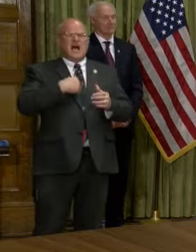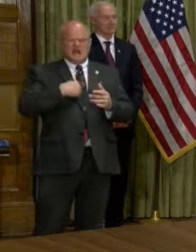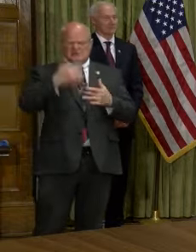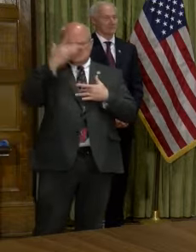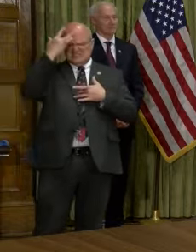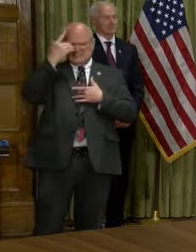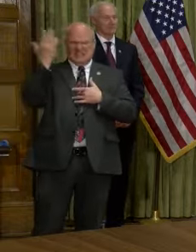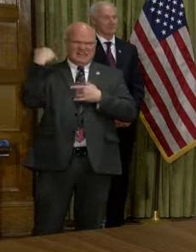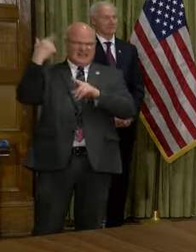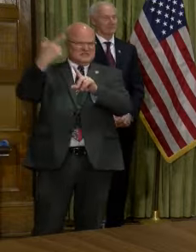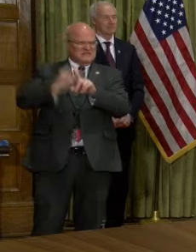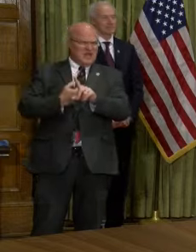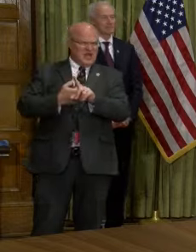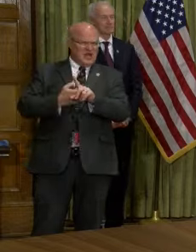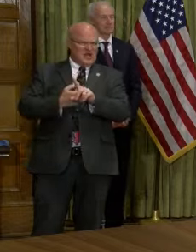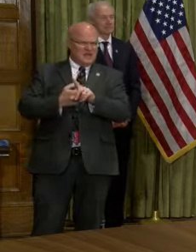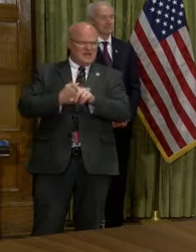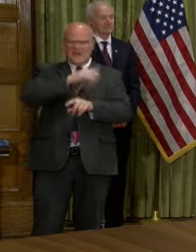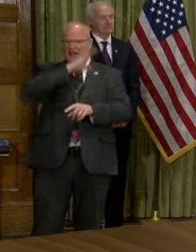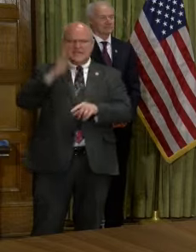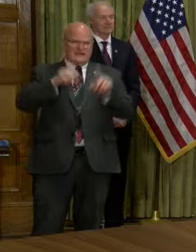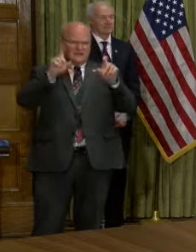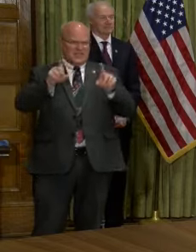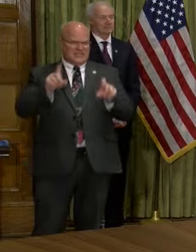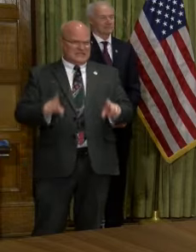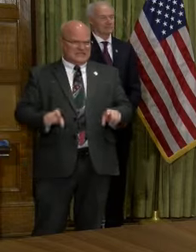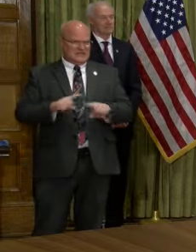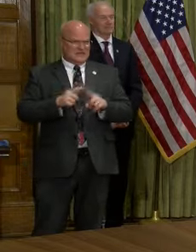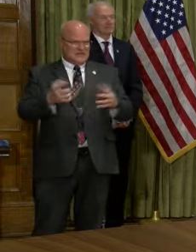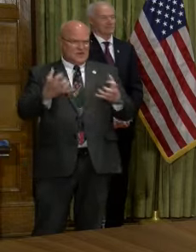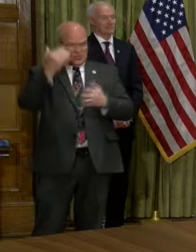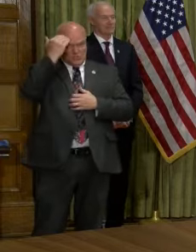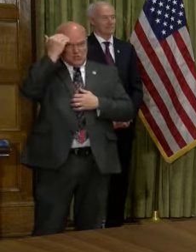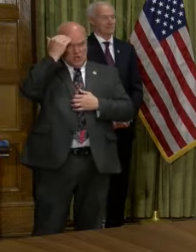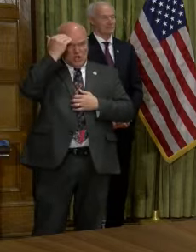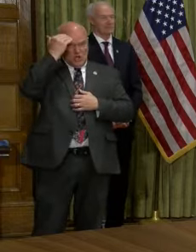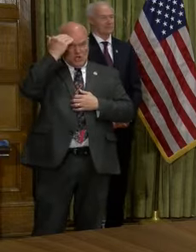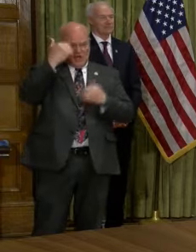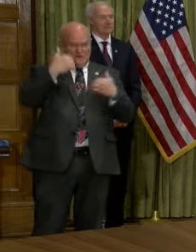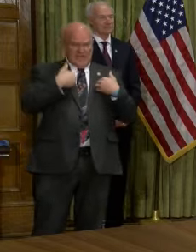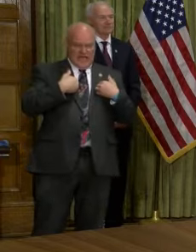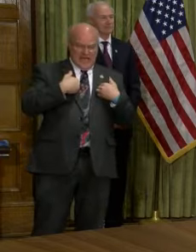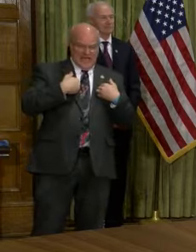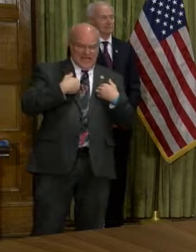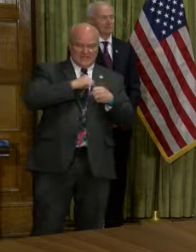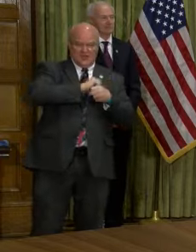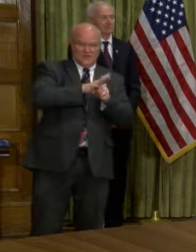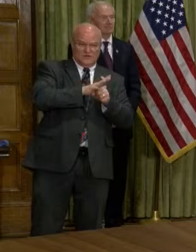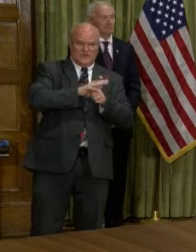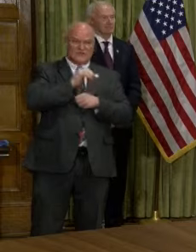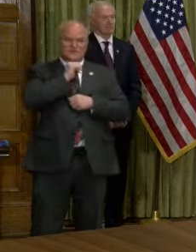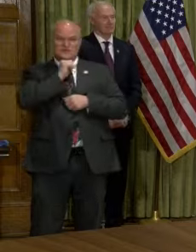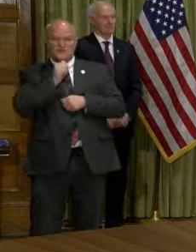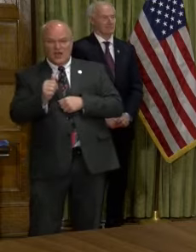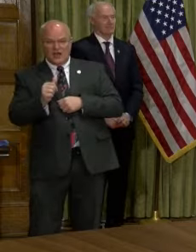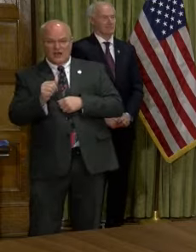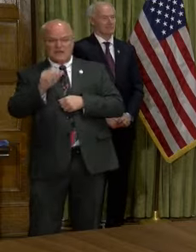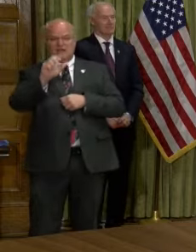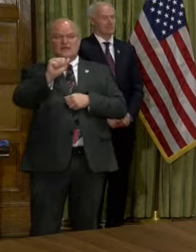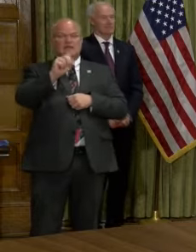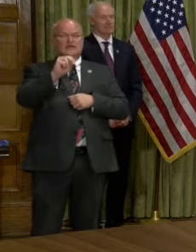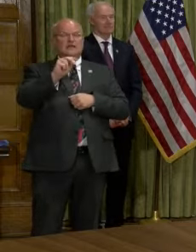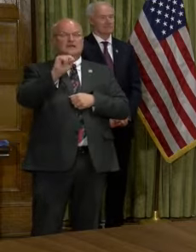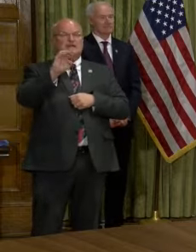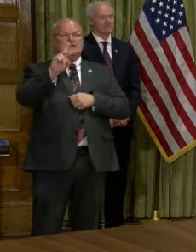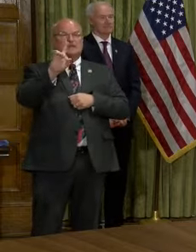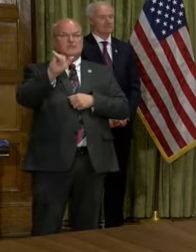was sick last month, I never got tested, but I'd like to know whether I had COVID-19, well, an antibody test would be